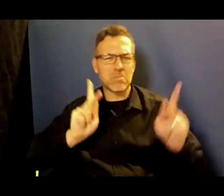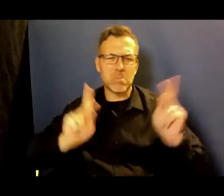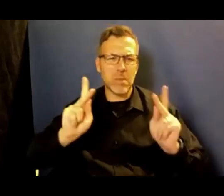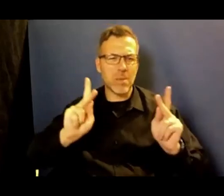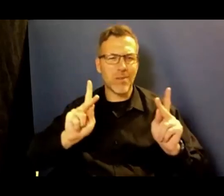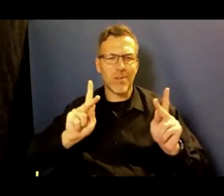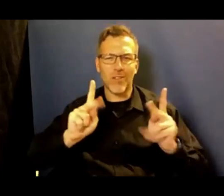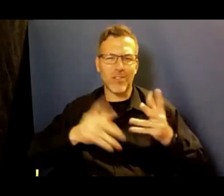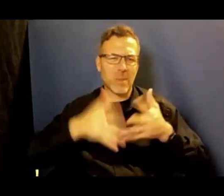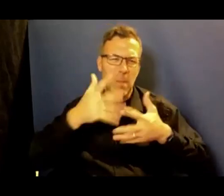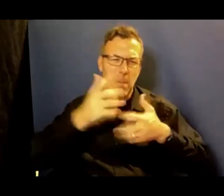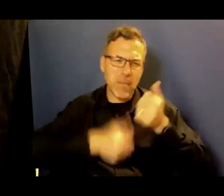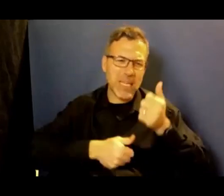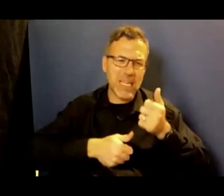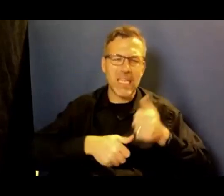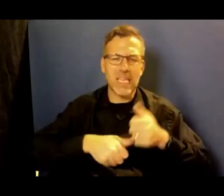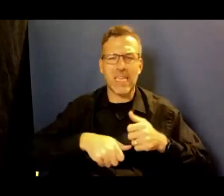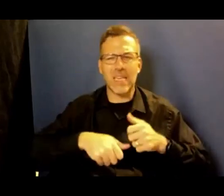And